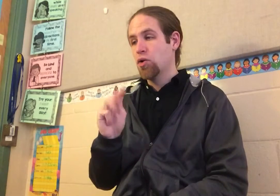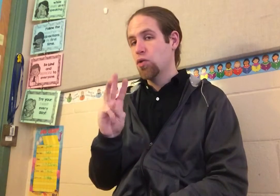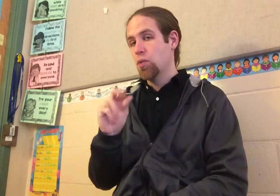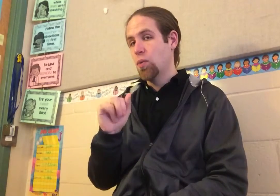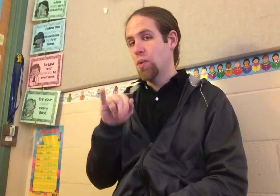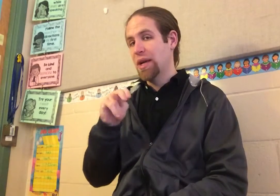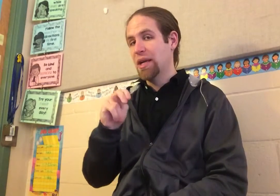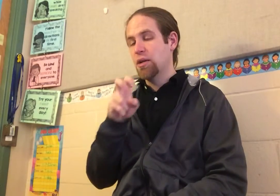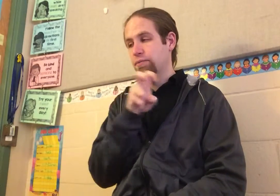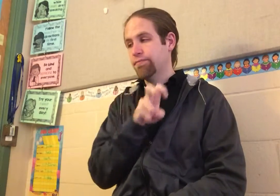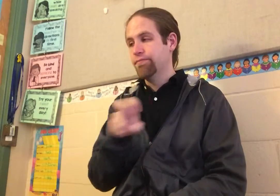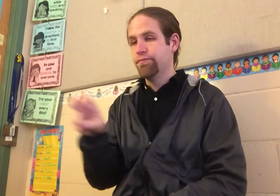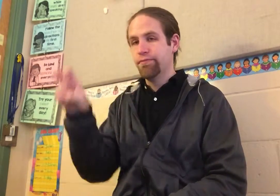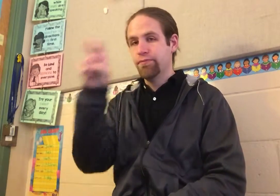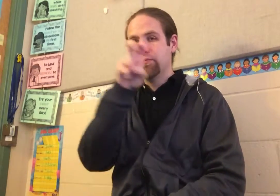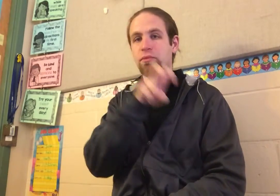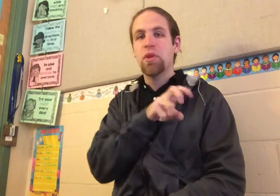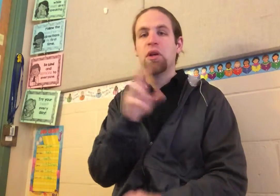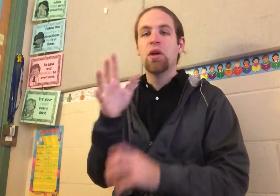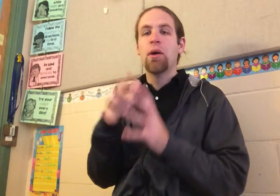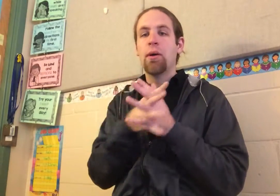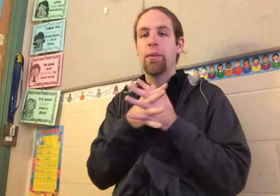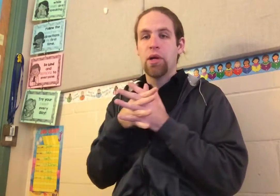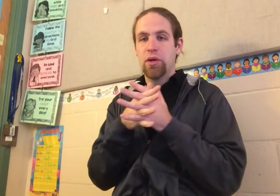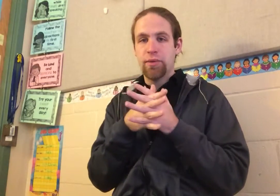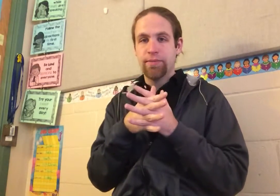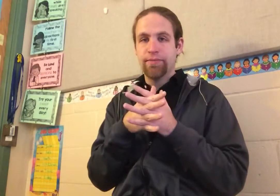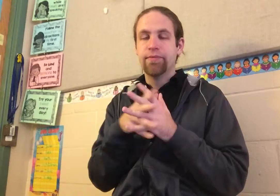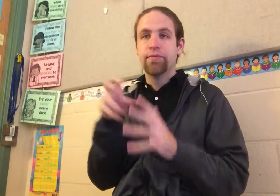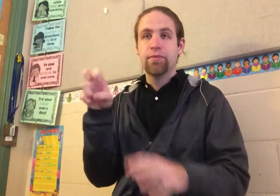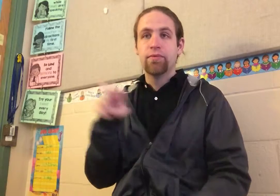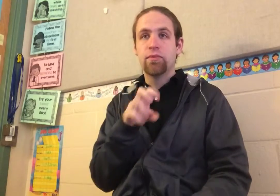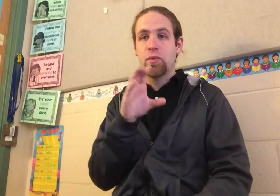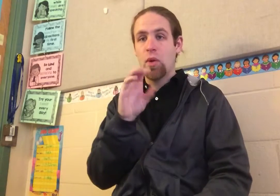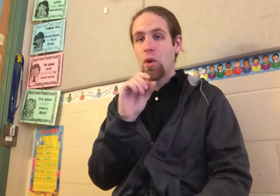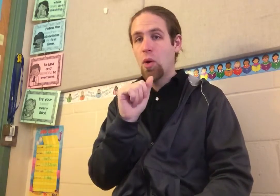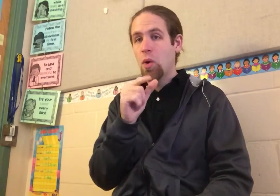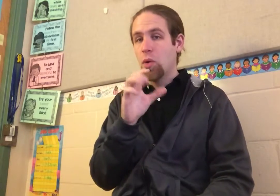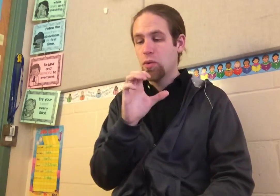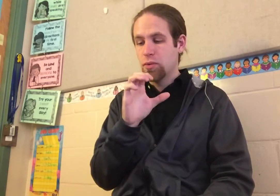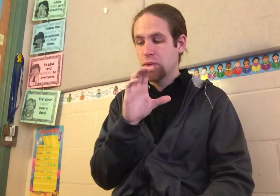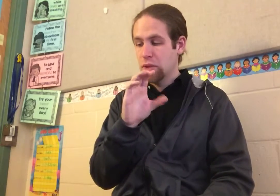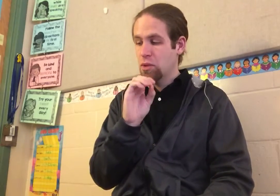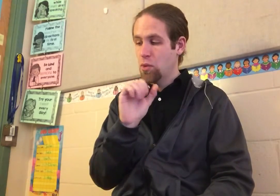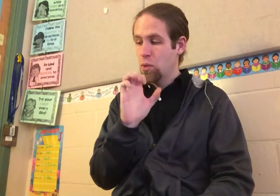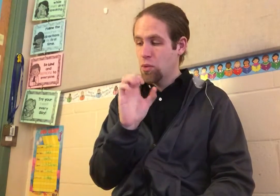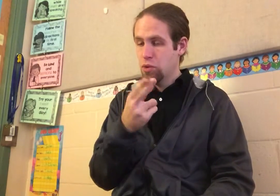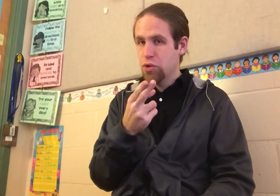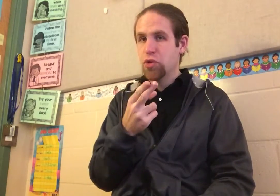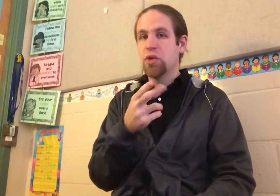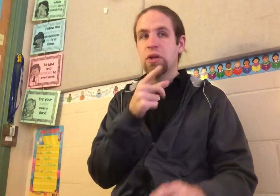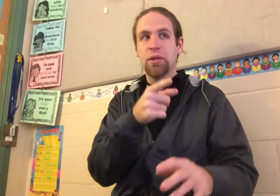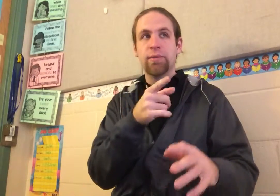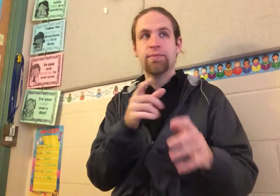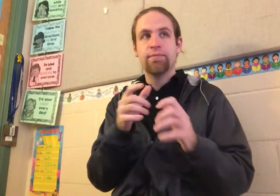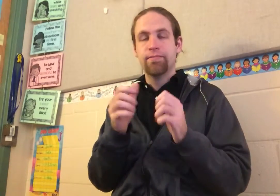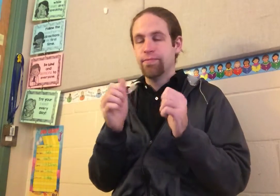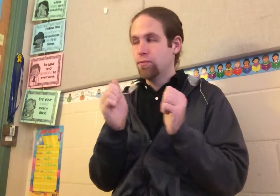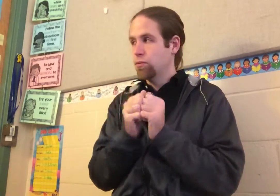States. He was traveling by stagecoach, but he and his fellow travelers kept an eye out for the Pony